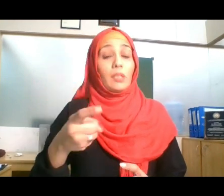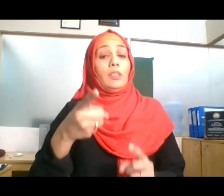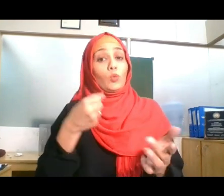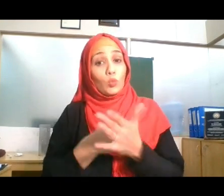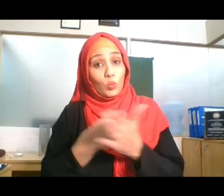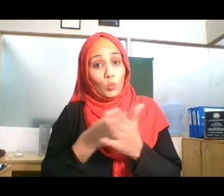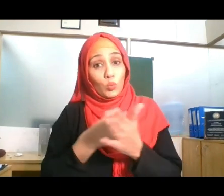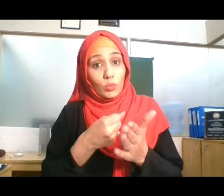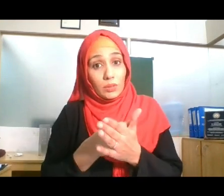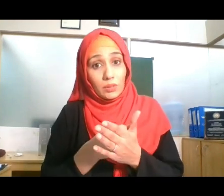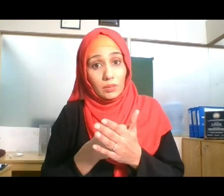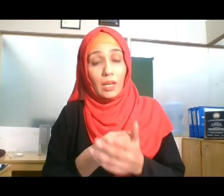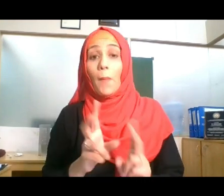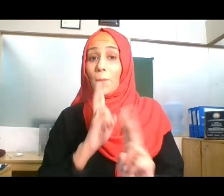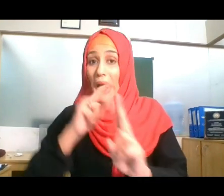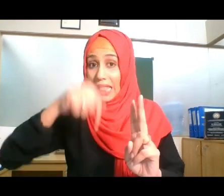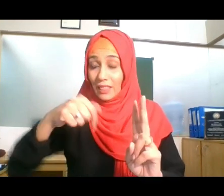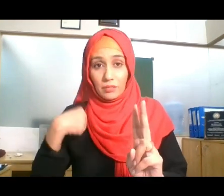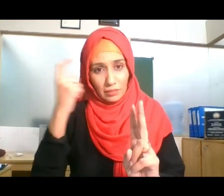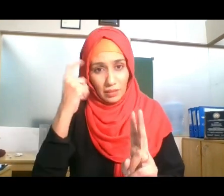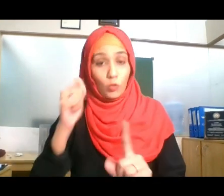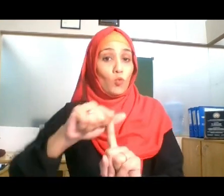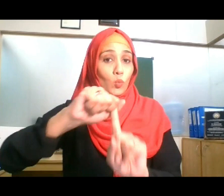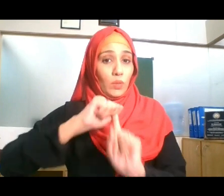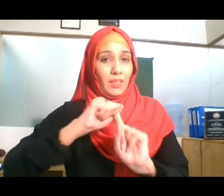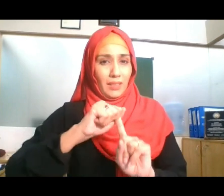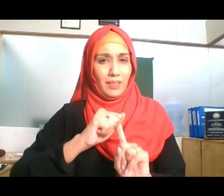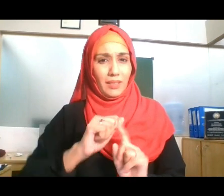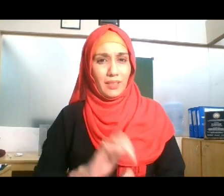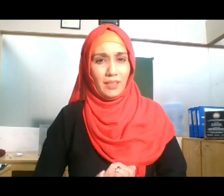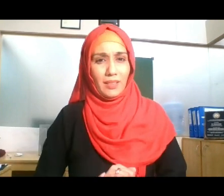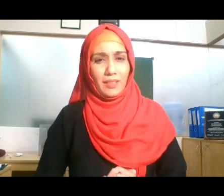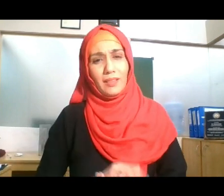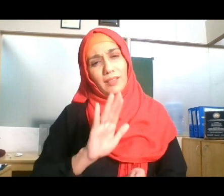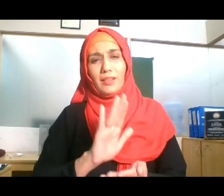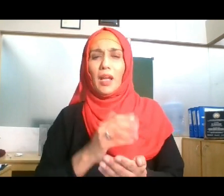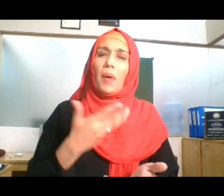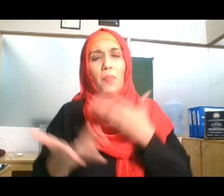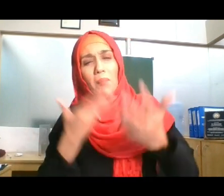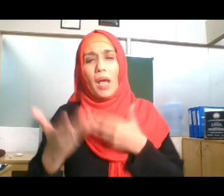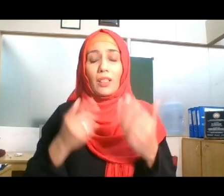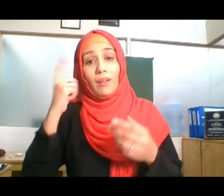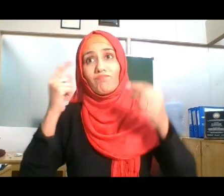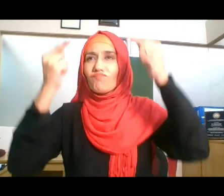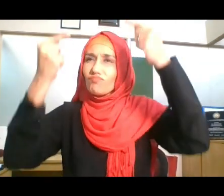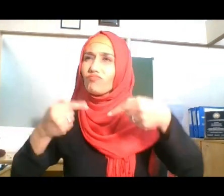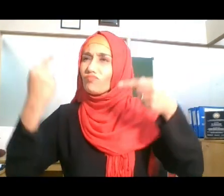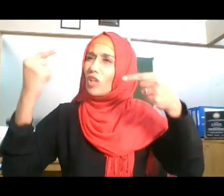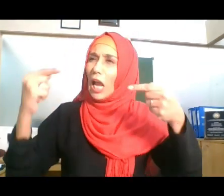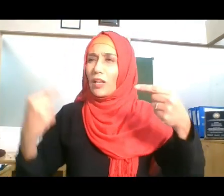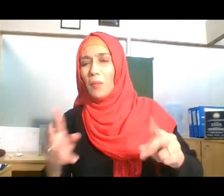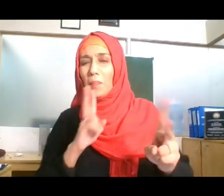this inclusive dialogue today, and is necessary because it does translate into that accountability to ensure that